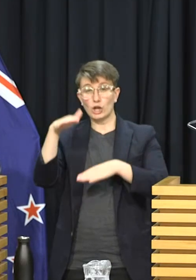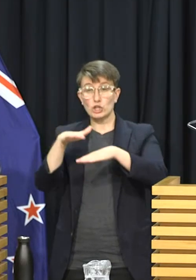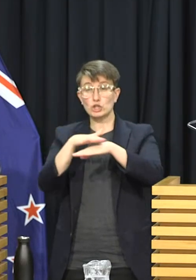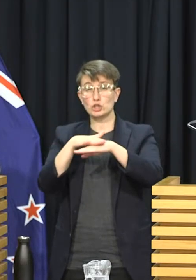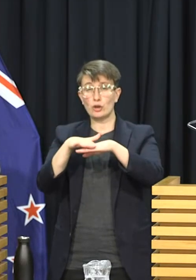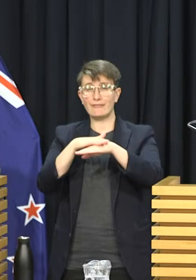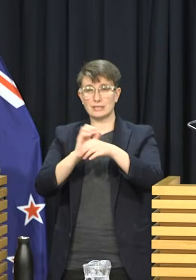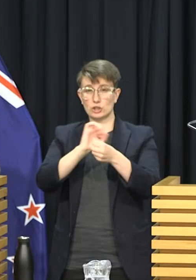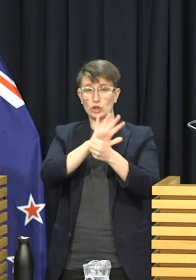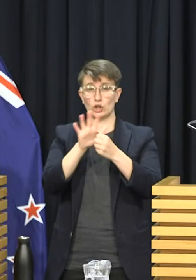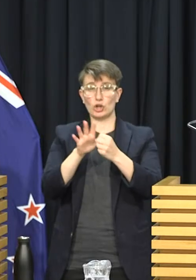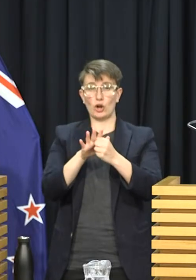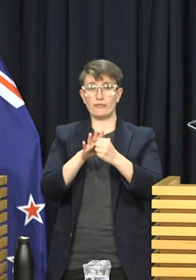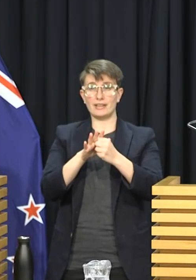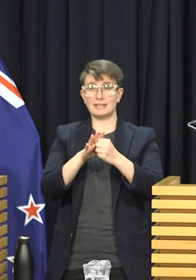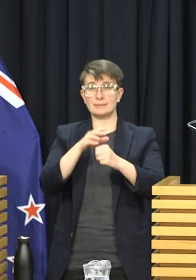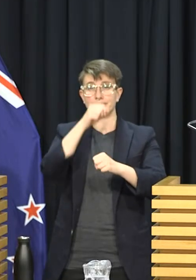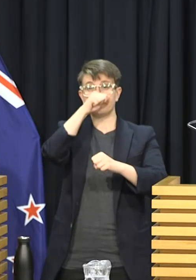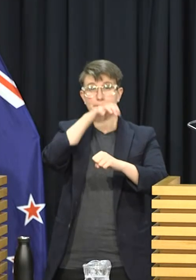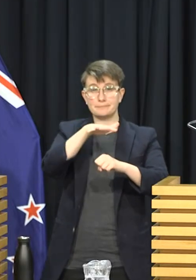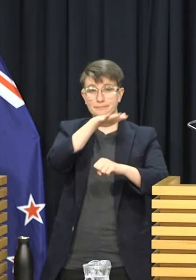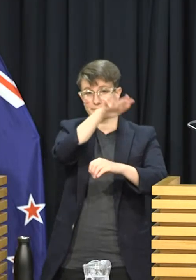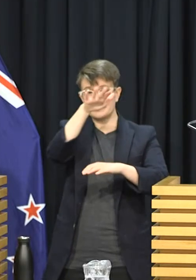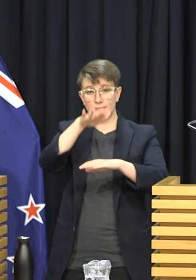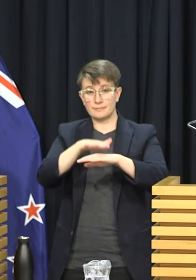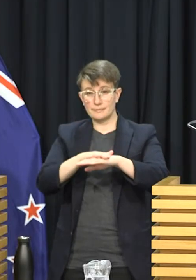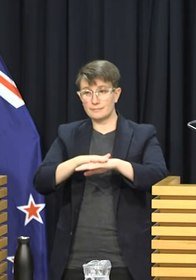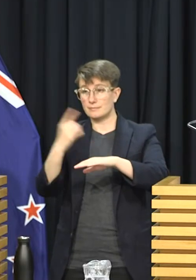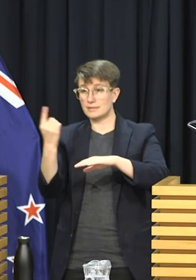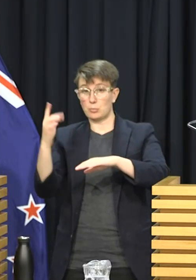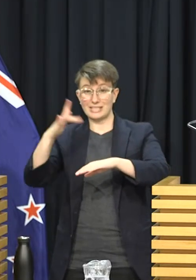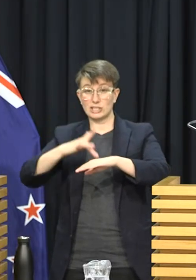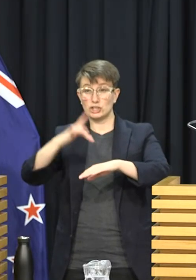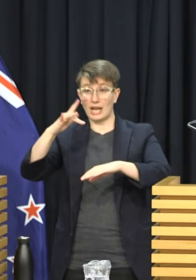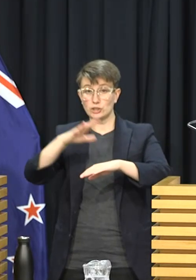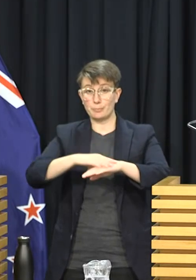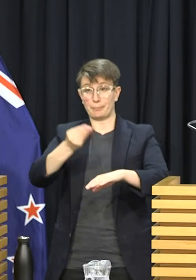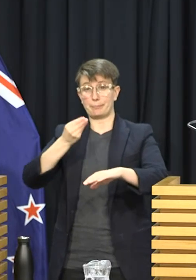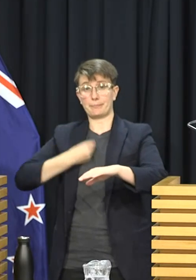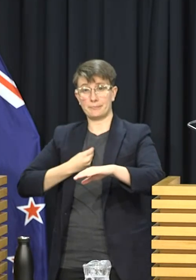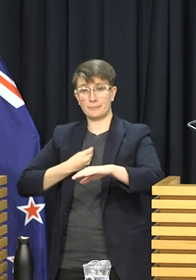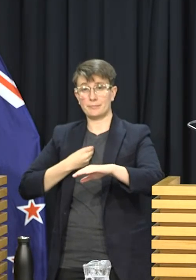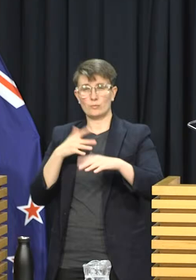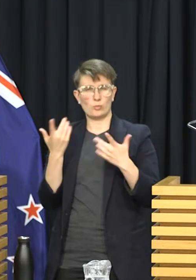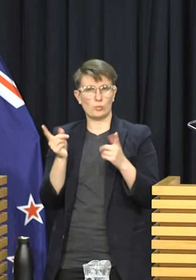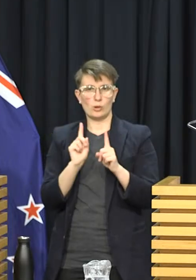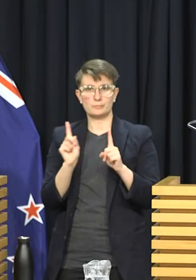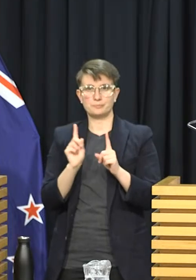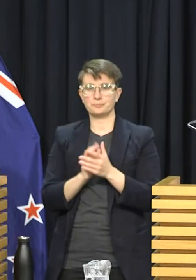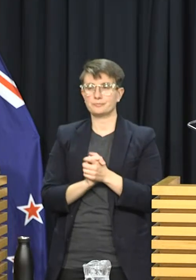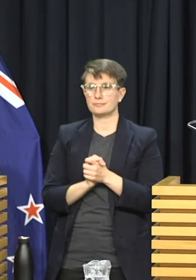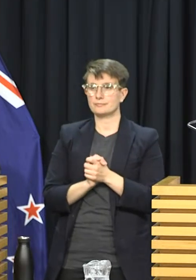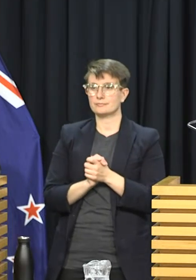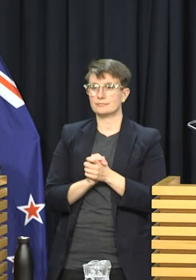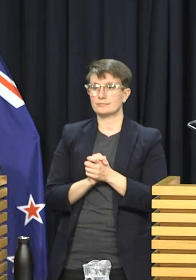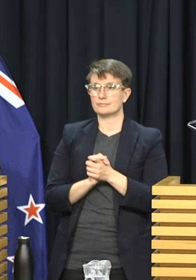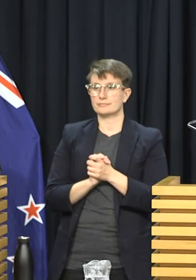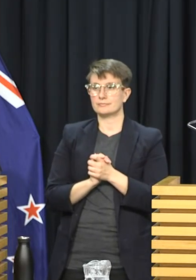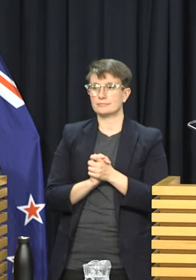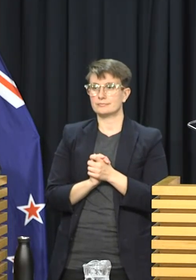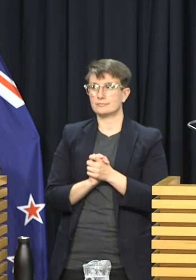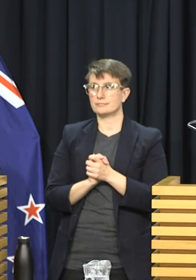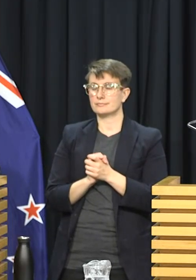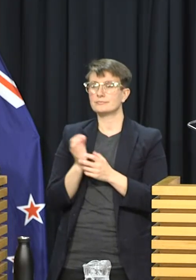infection, or Too early to draw any conclusions on that at this point. So the investigation process will look at